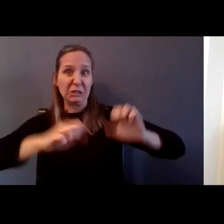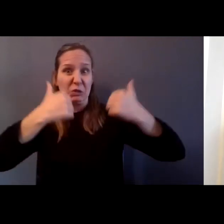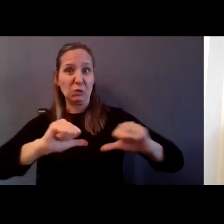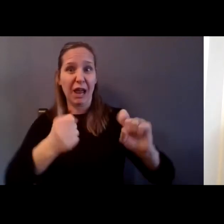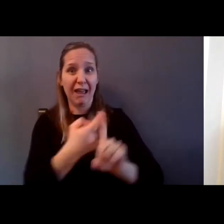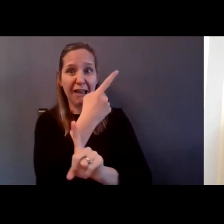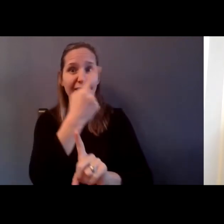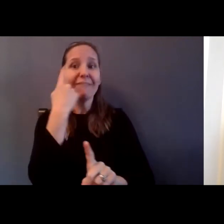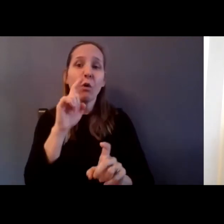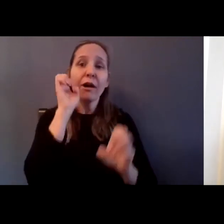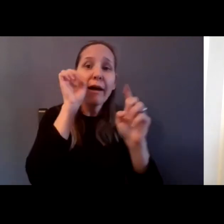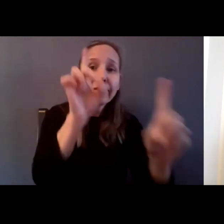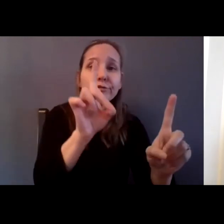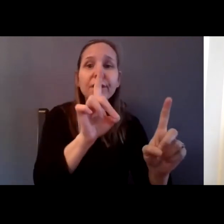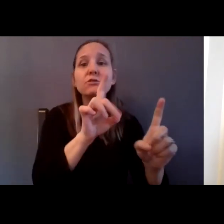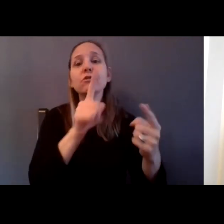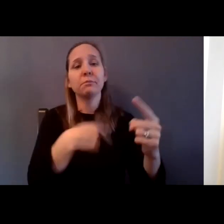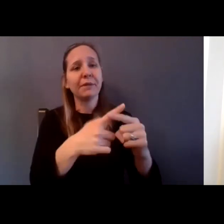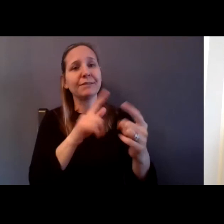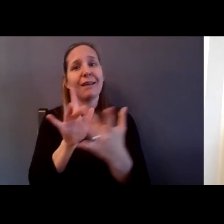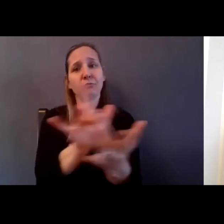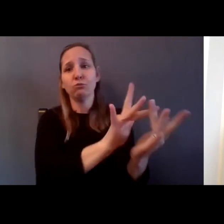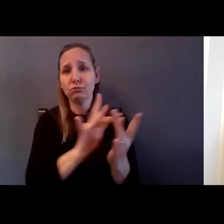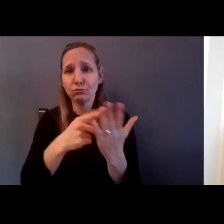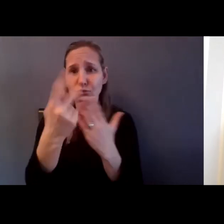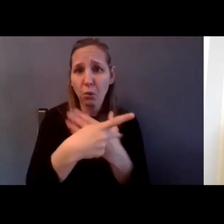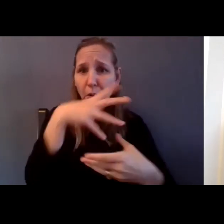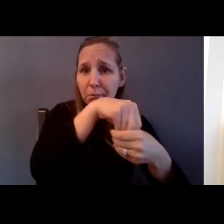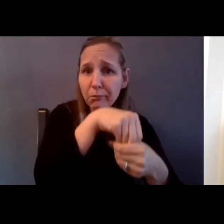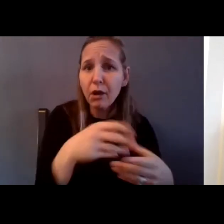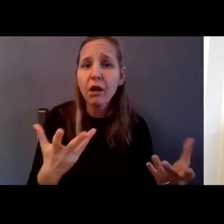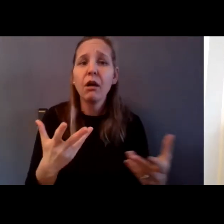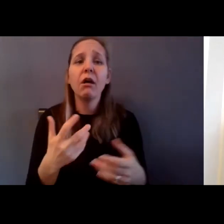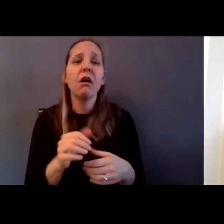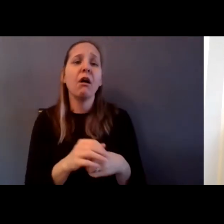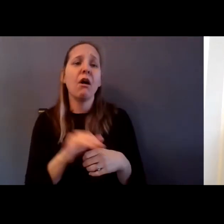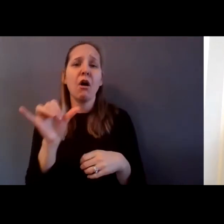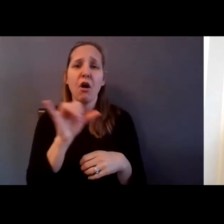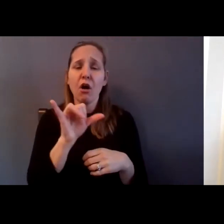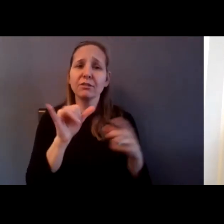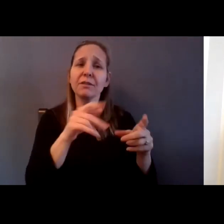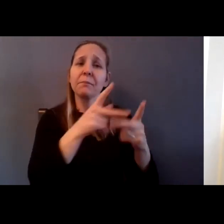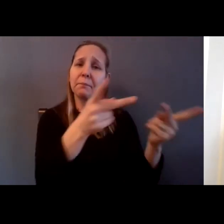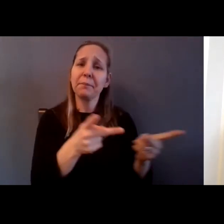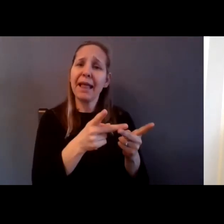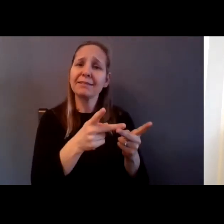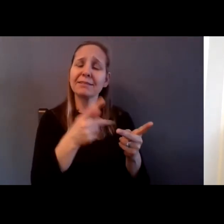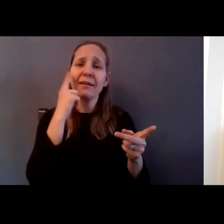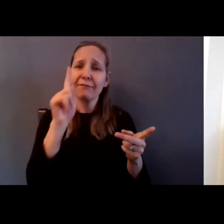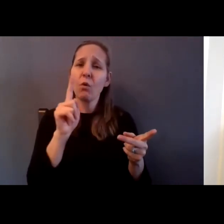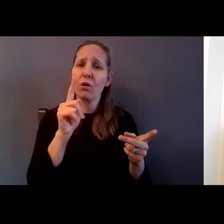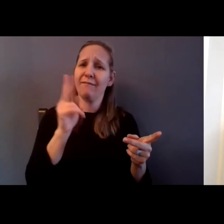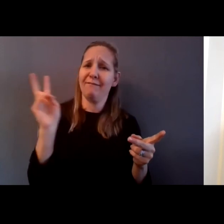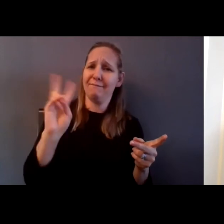educational and outreach programming, as well as they're often repositories for very unique Vancouver